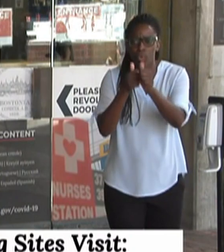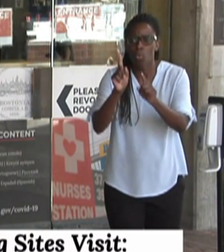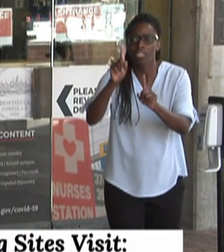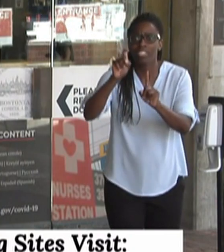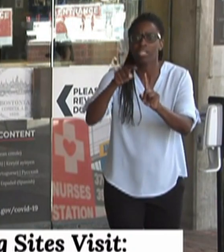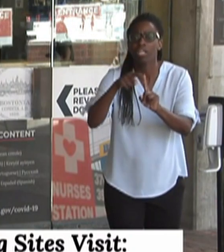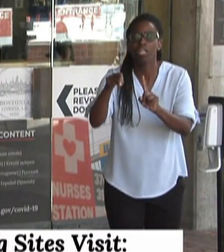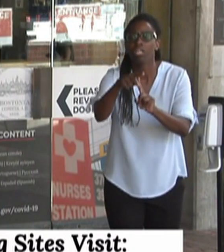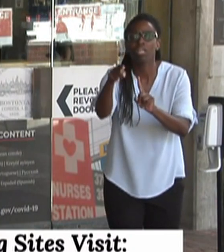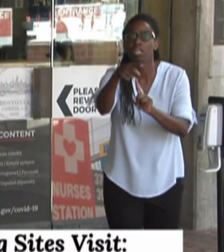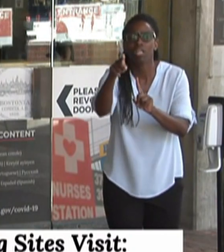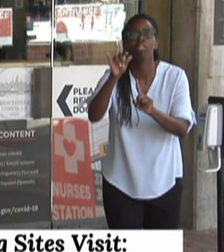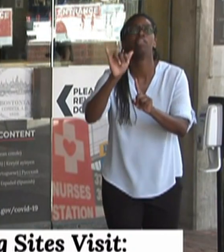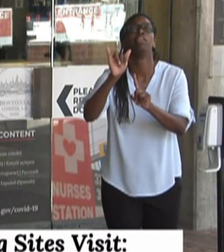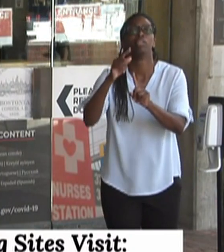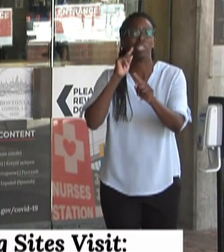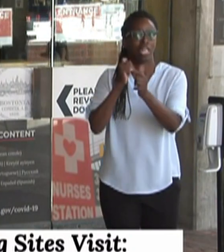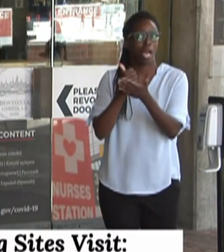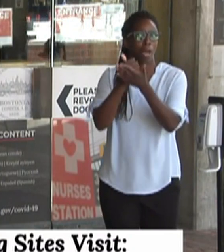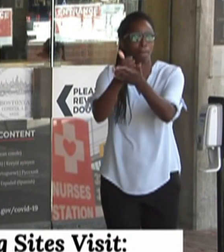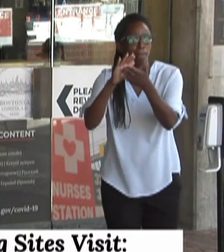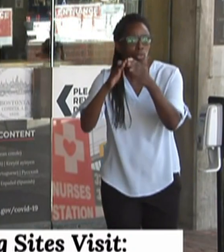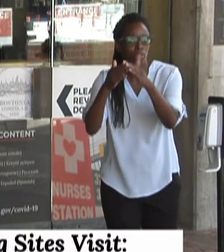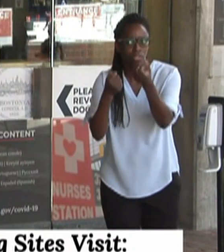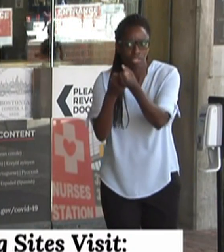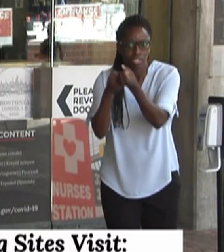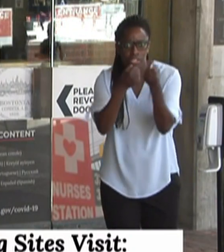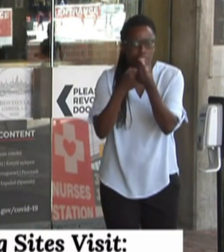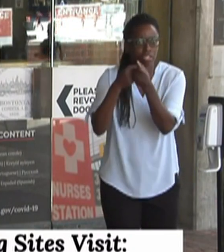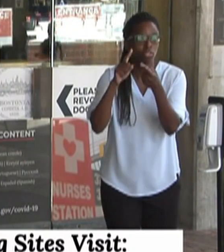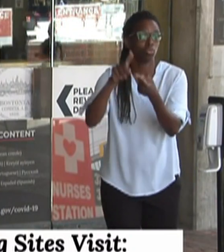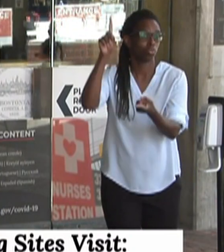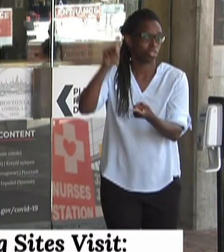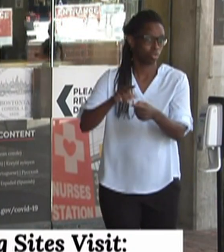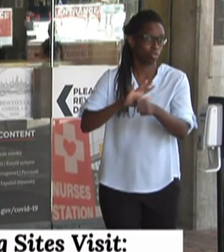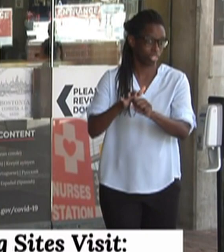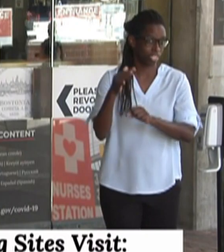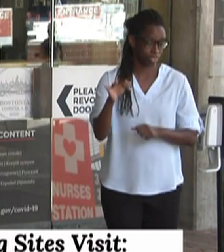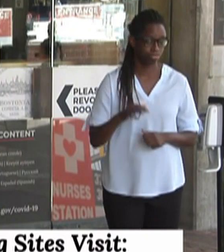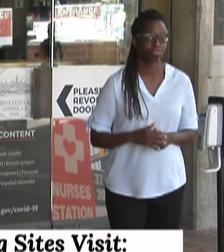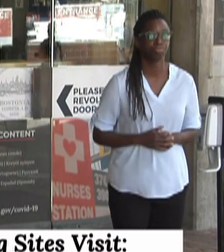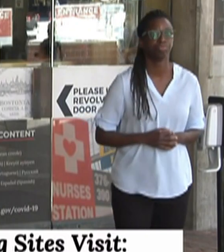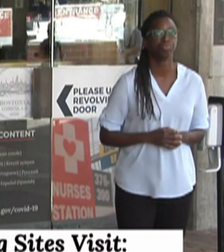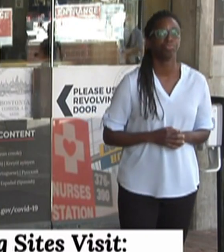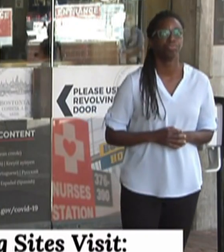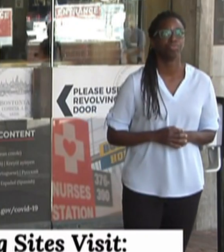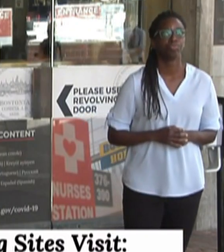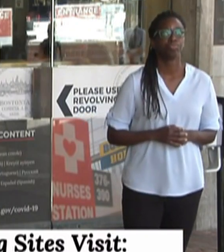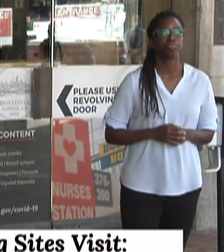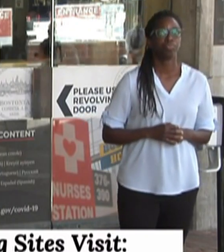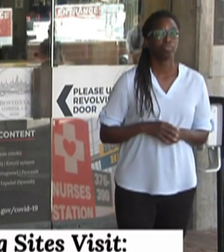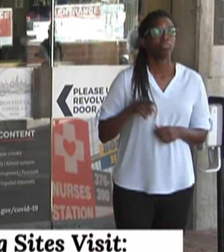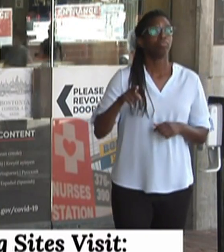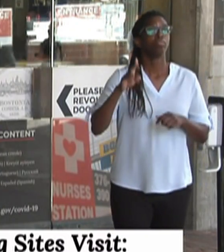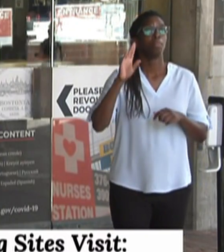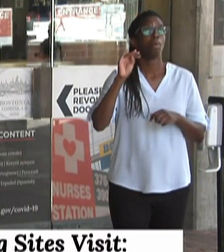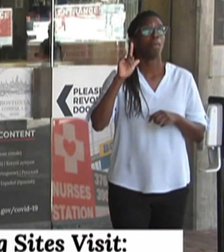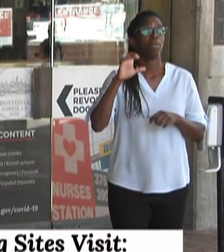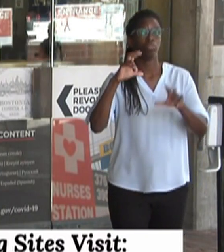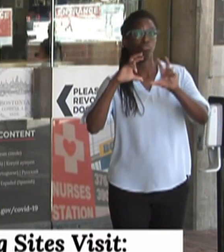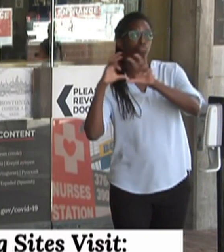best intervene in those situations. We are moving our mobile testing team to East Boston starting on Tuesday, September